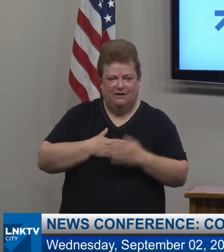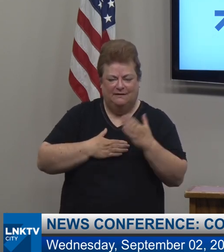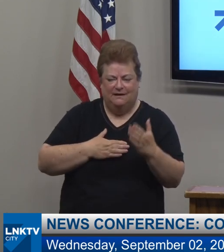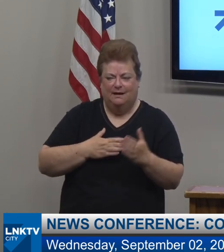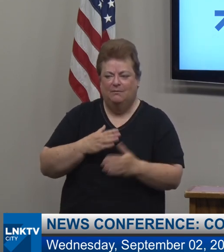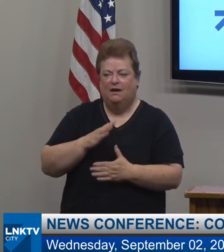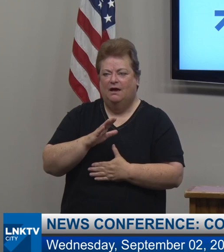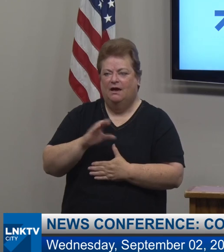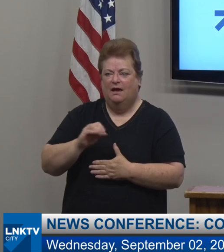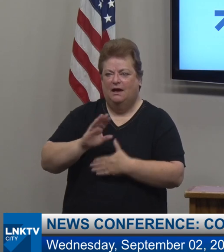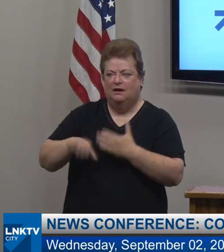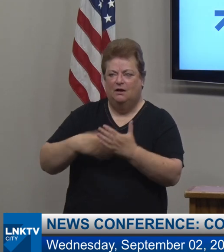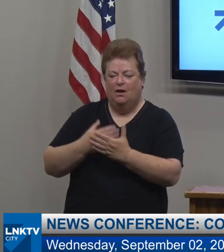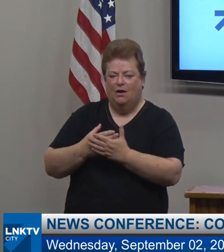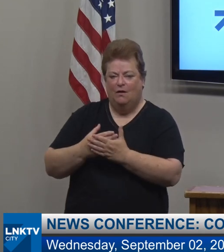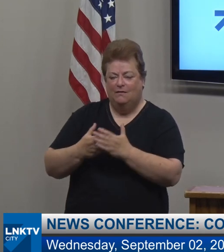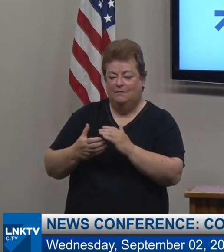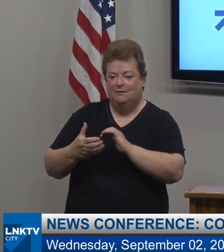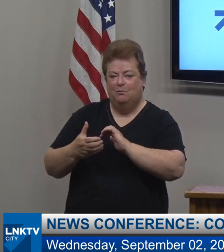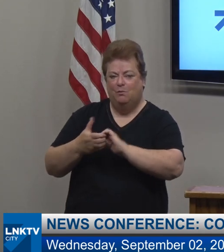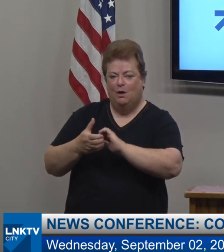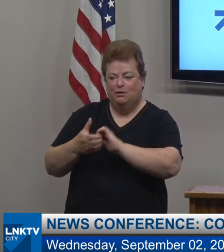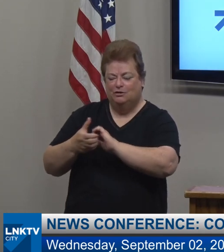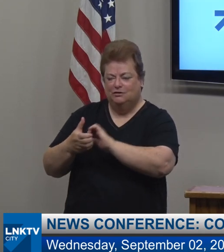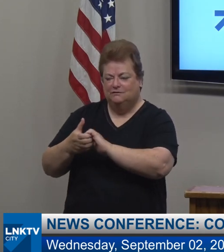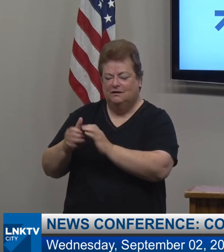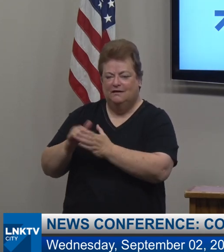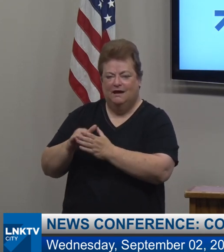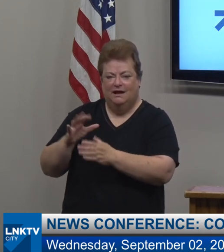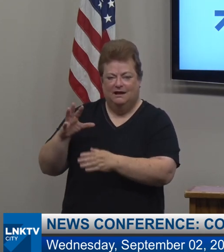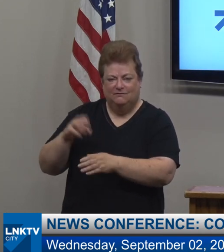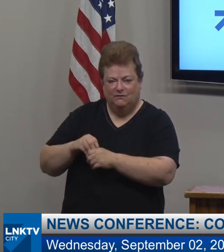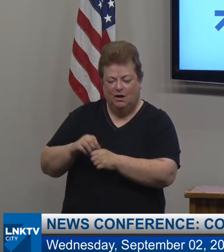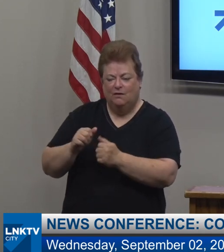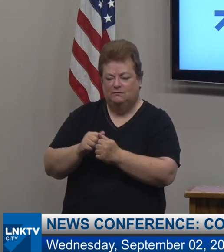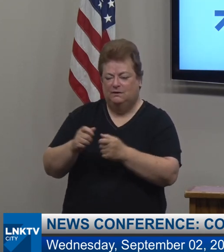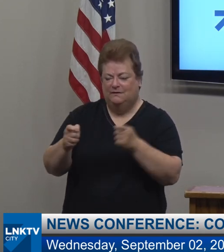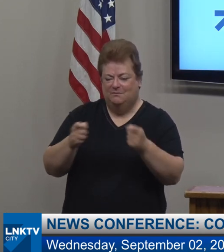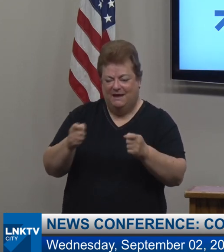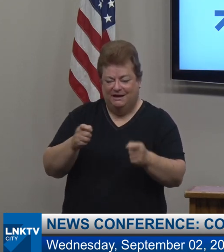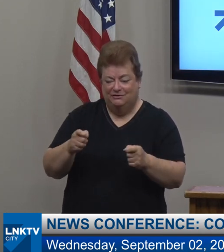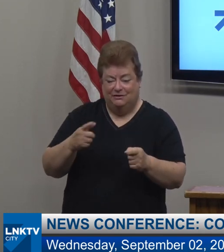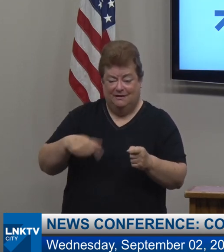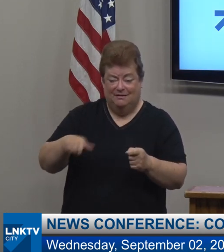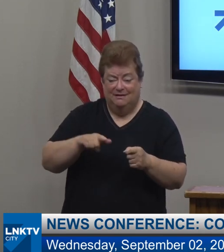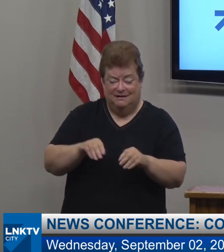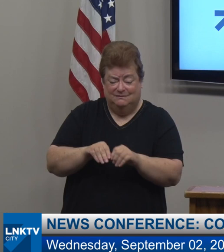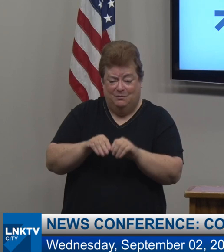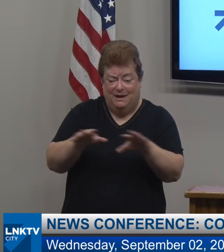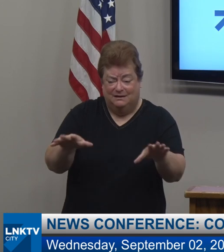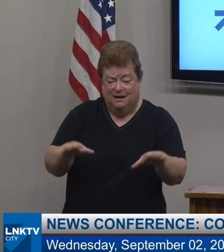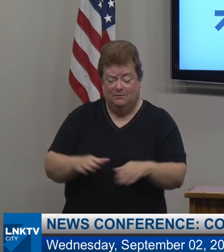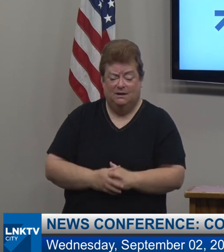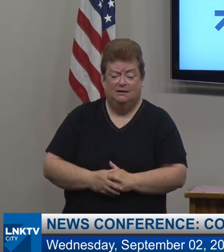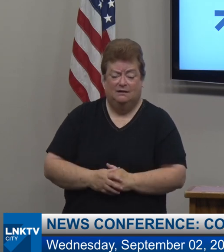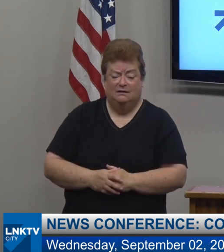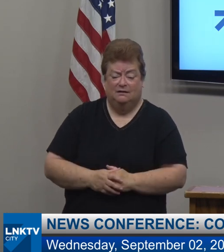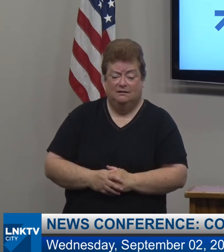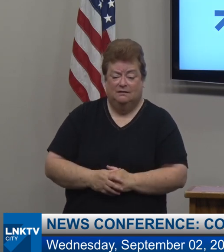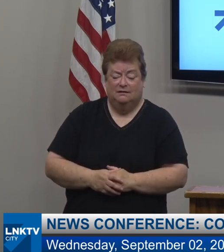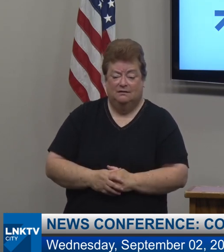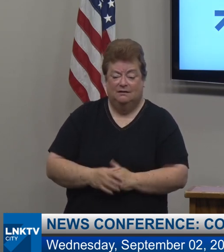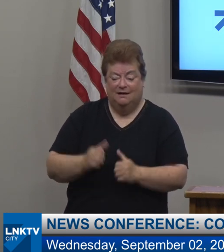course, all the partners that are involved in managing this pandemic. It is taking everyone playing